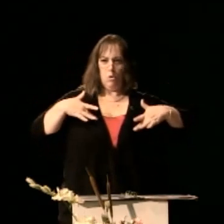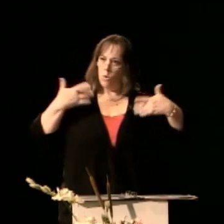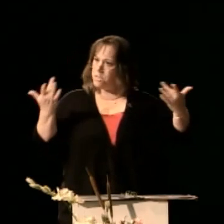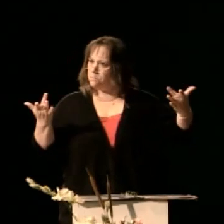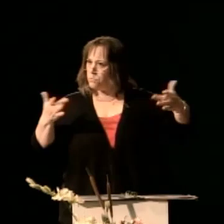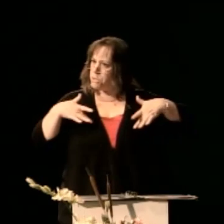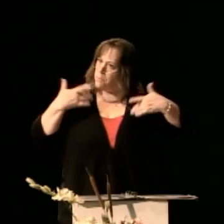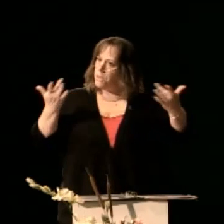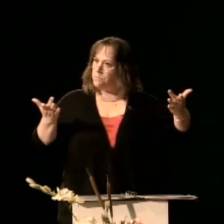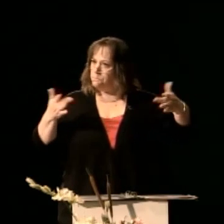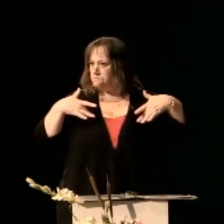up? What's happening?